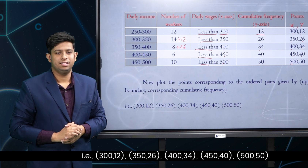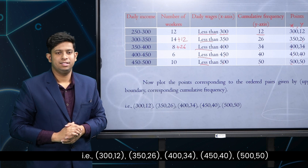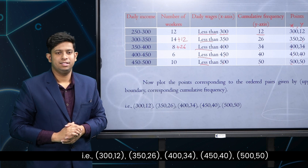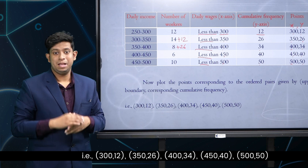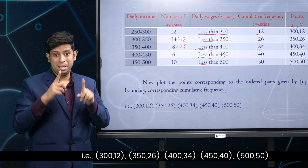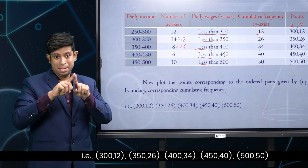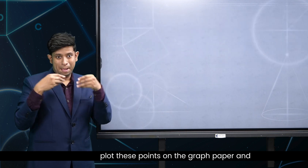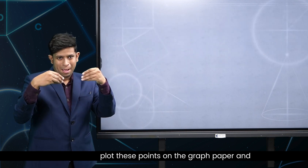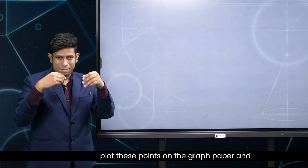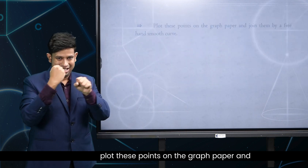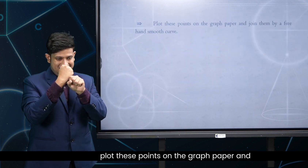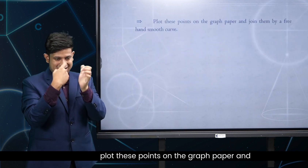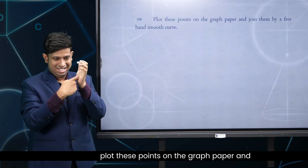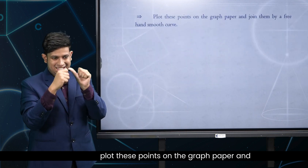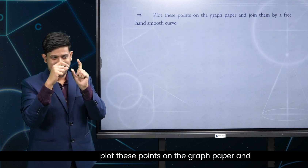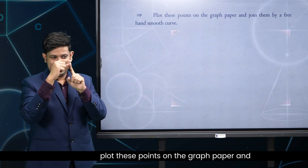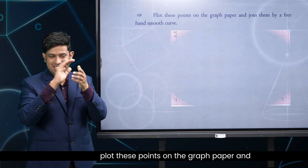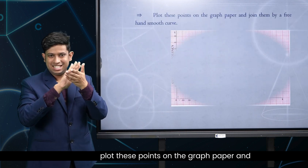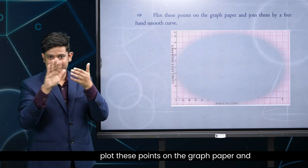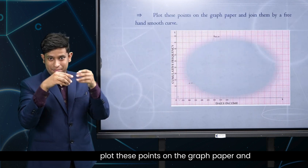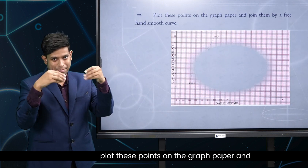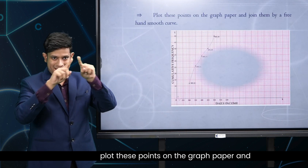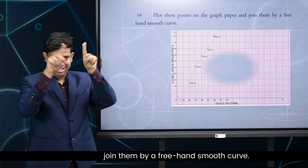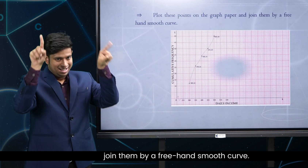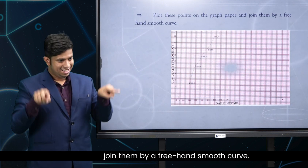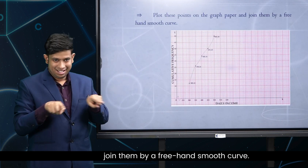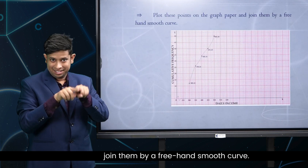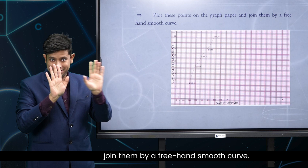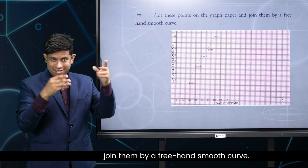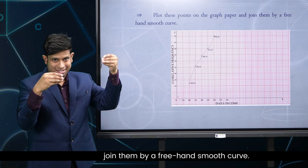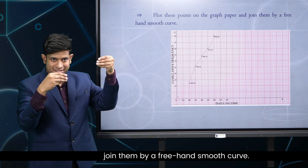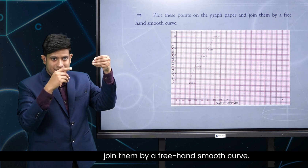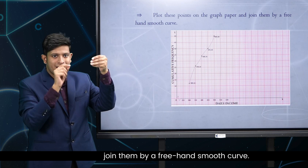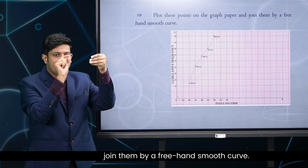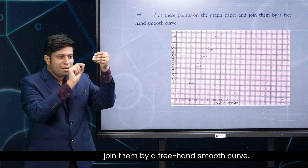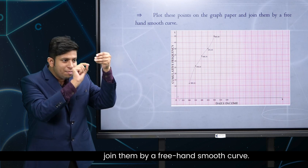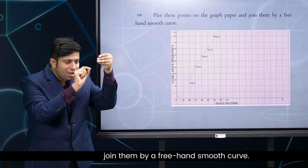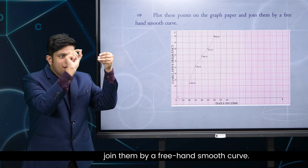50. Plot these points on the graph paper and join them by a freehand smooth curve.